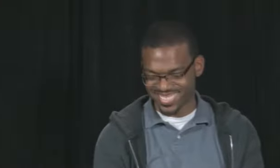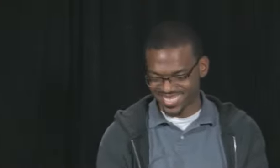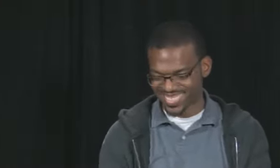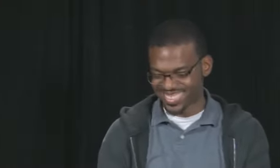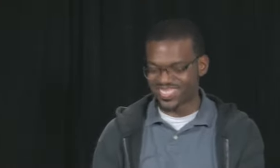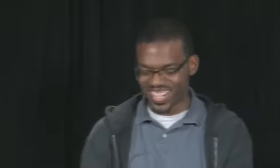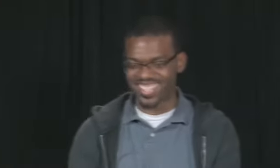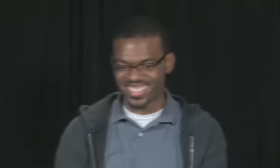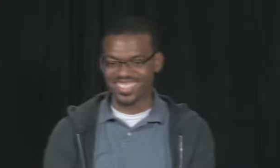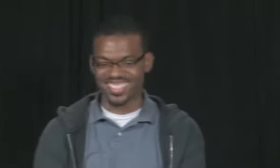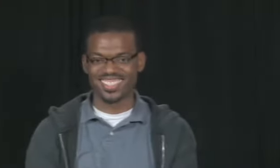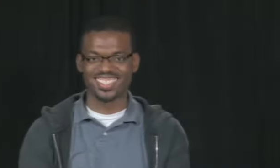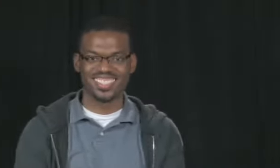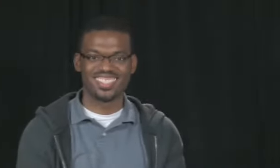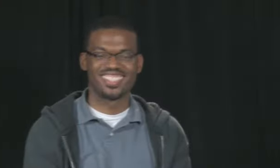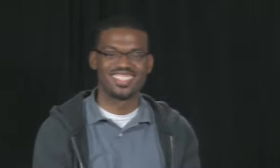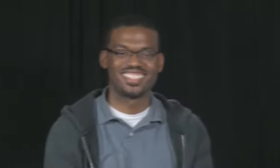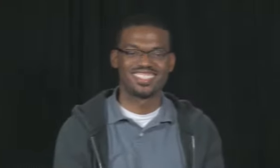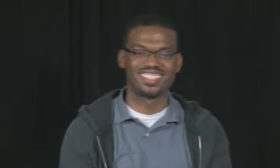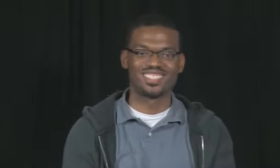right? Right. But that's the bottom of your first register.